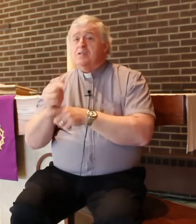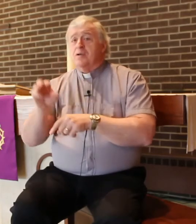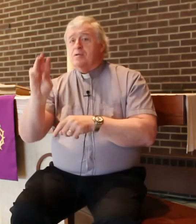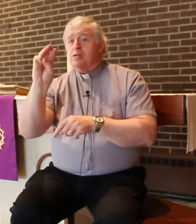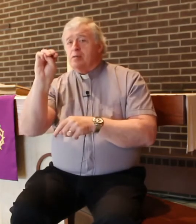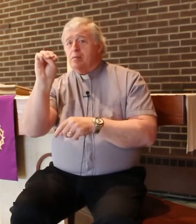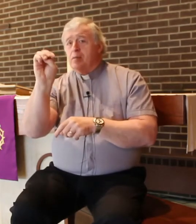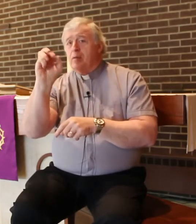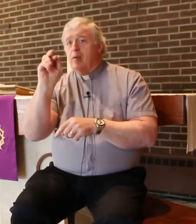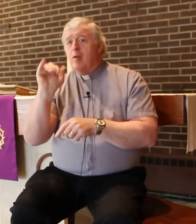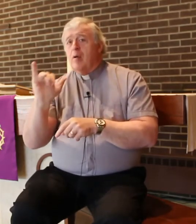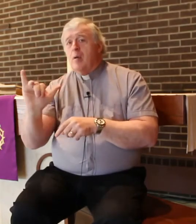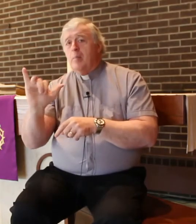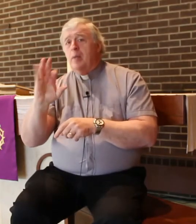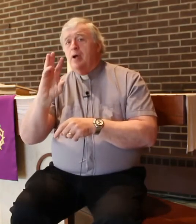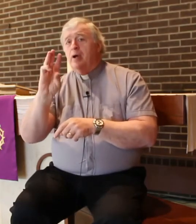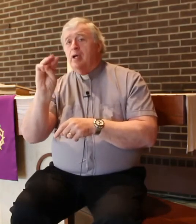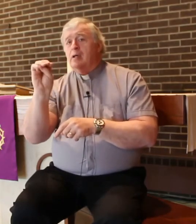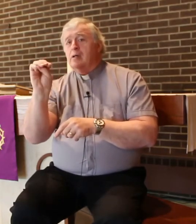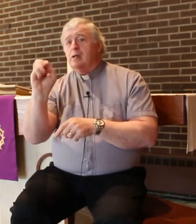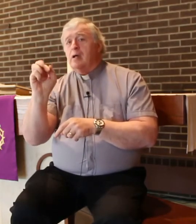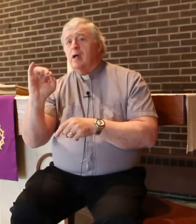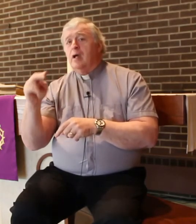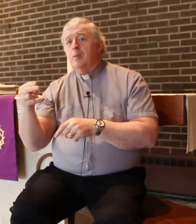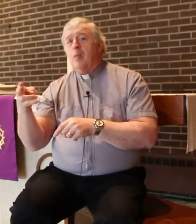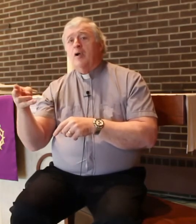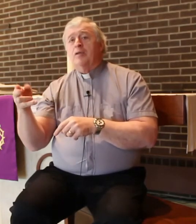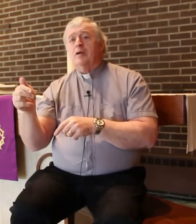sisters, Mary and Martha.